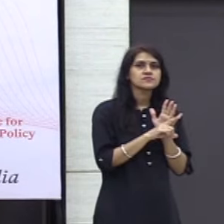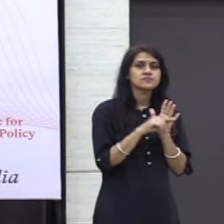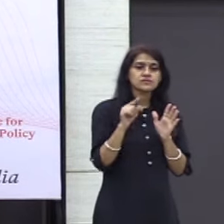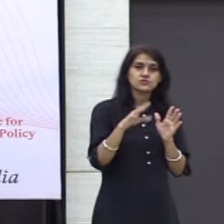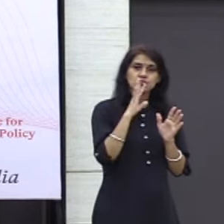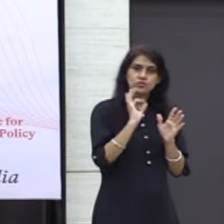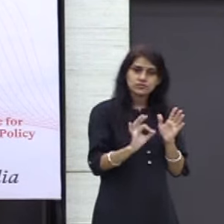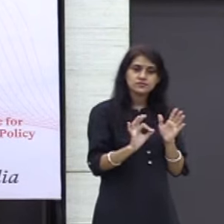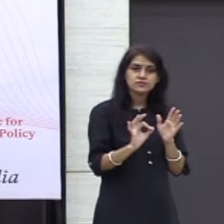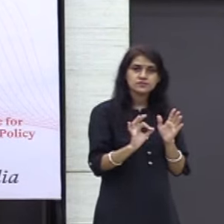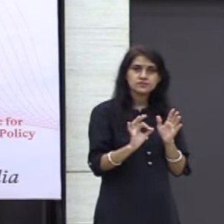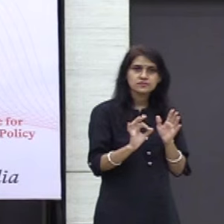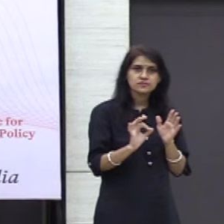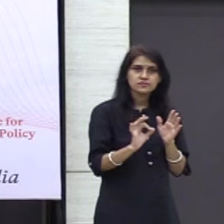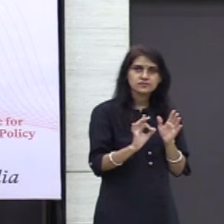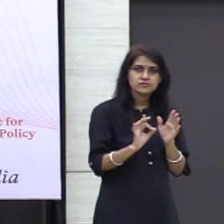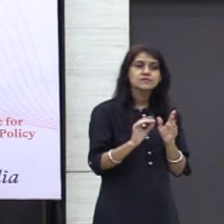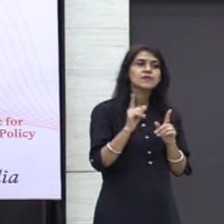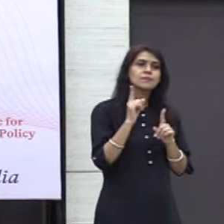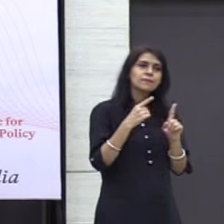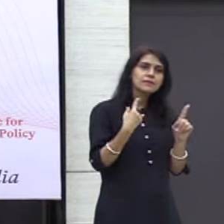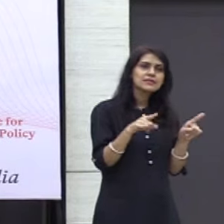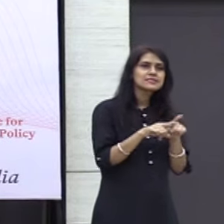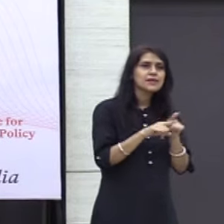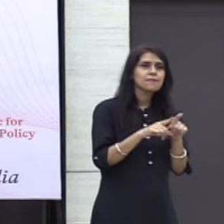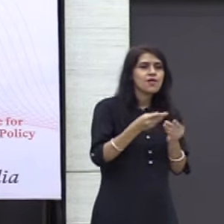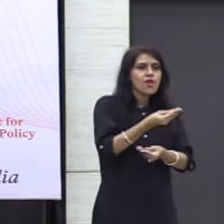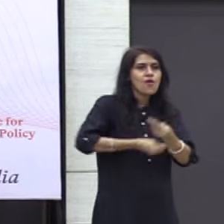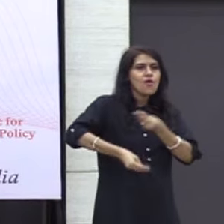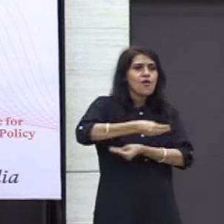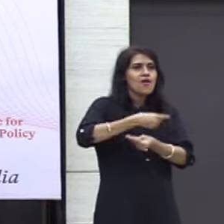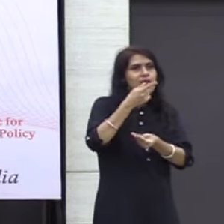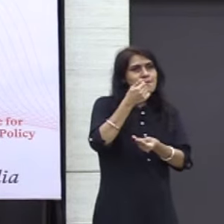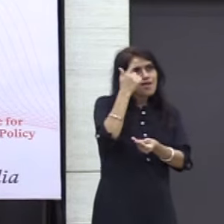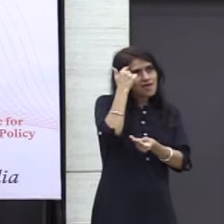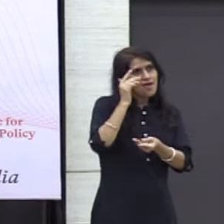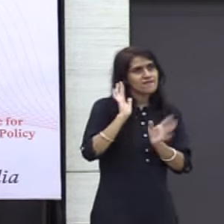also amounts to laundering, is money laundering.